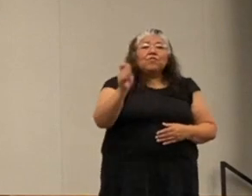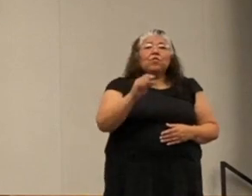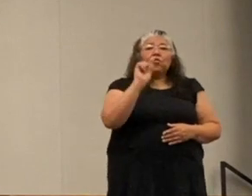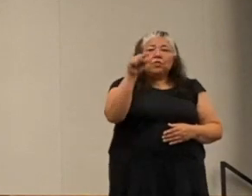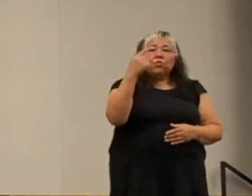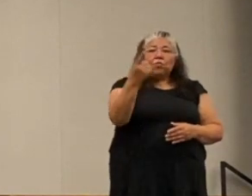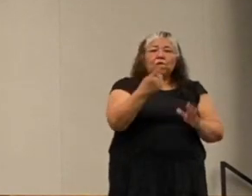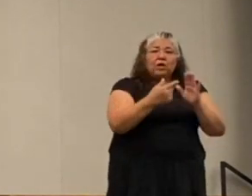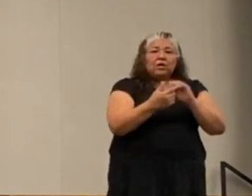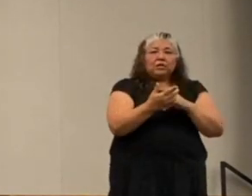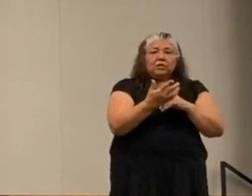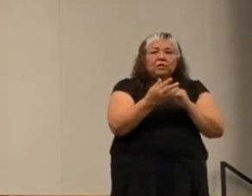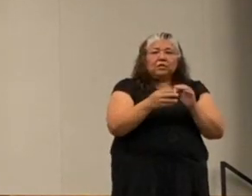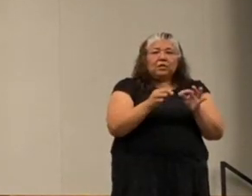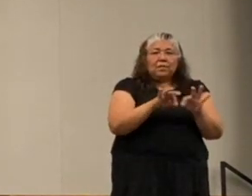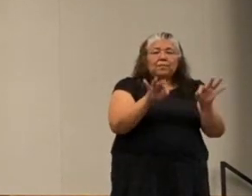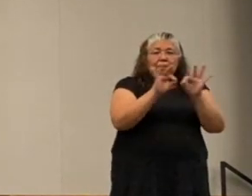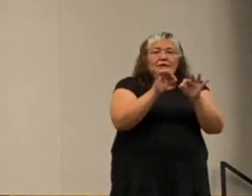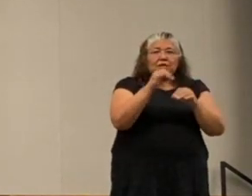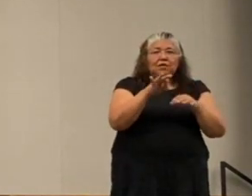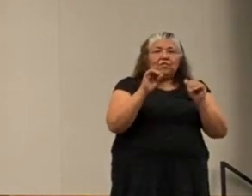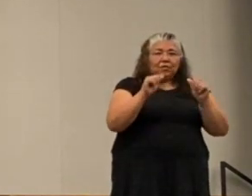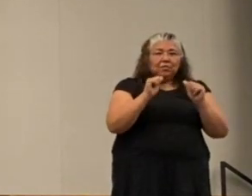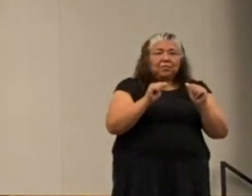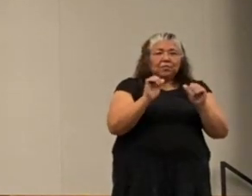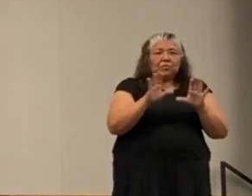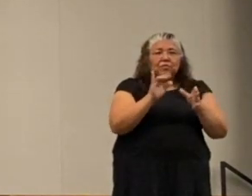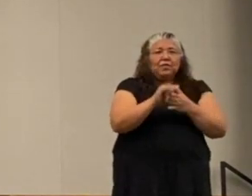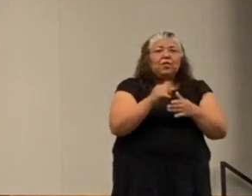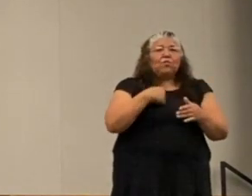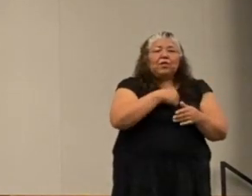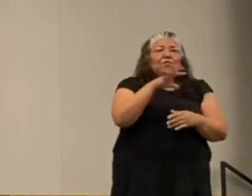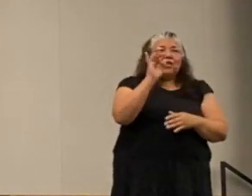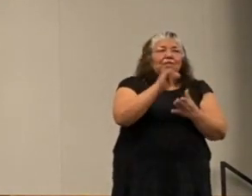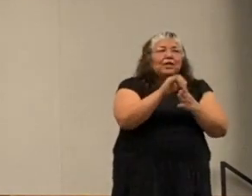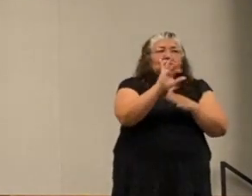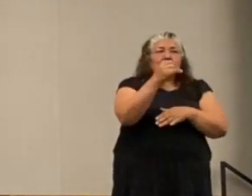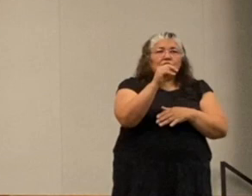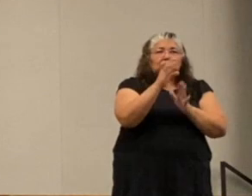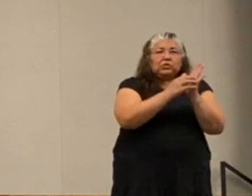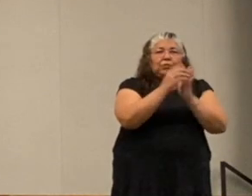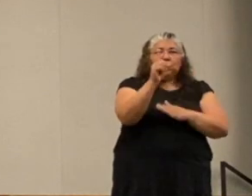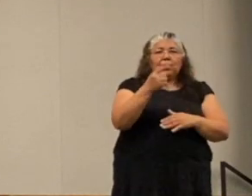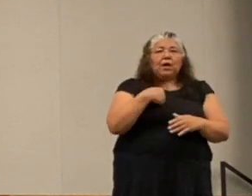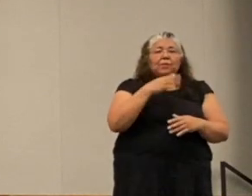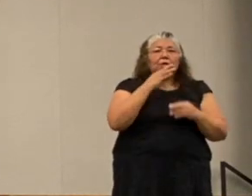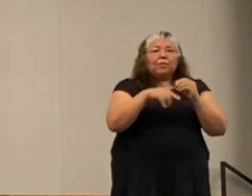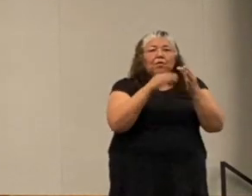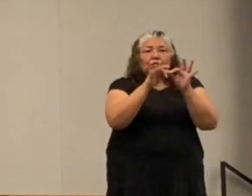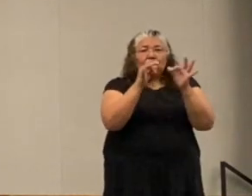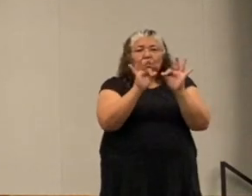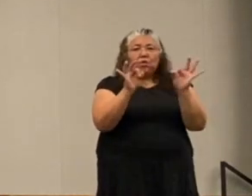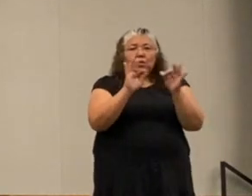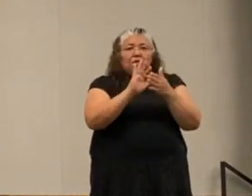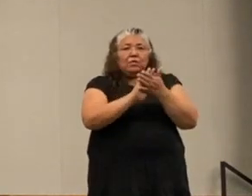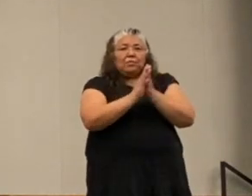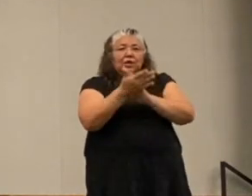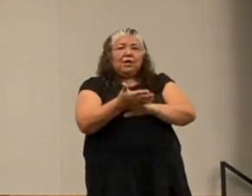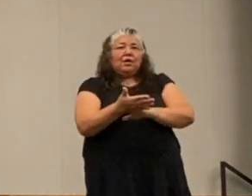one legitimate means of accessing him. And we find it in John chapter 1. I'm talking about the Word who became